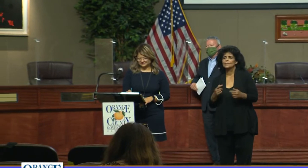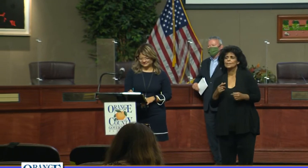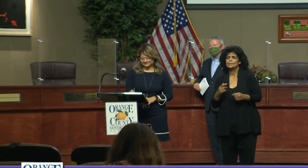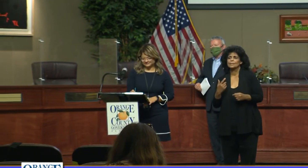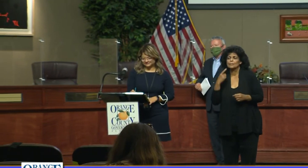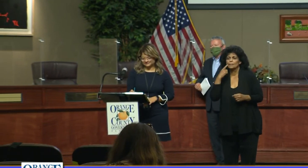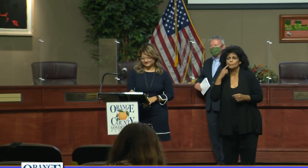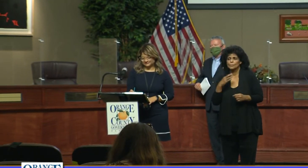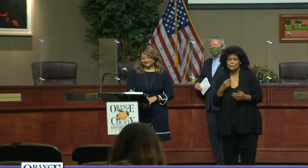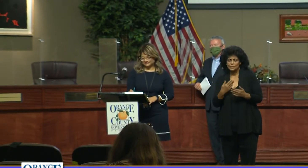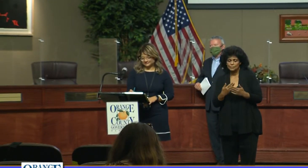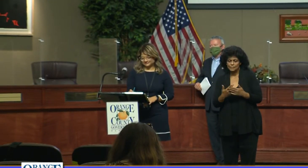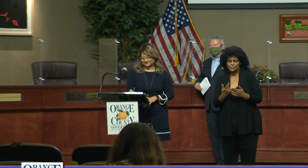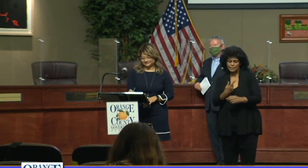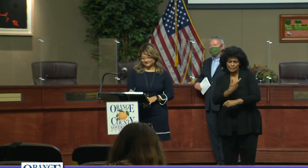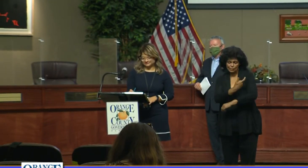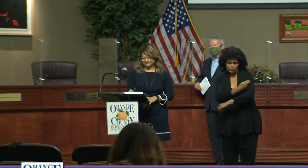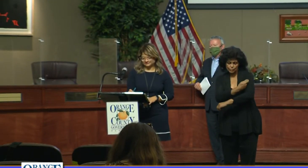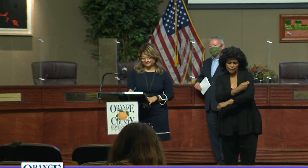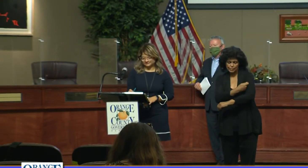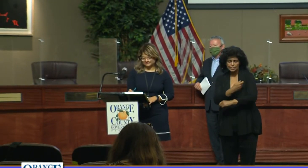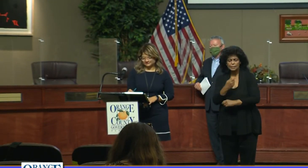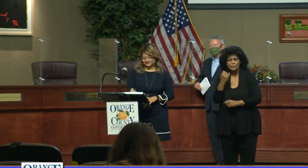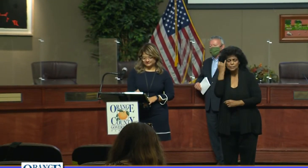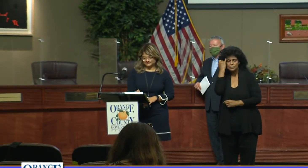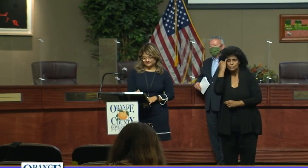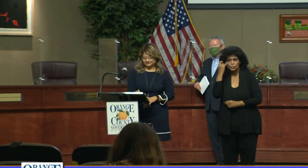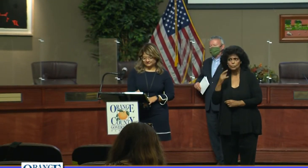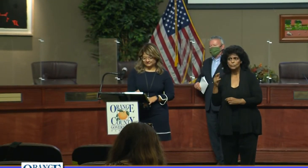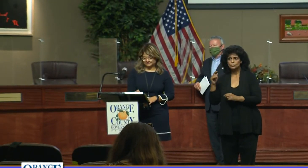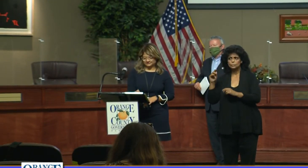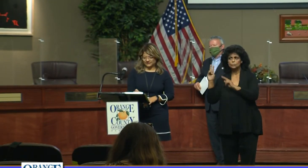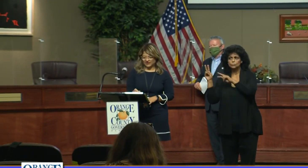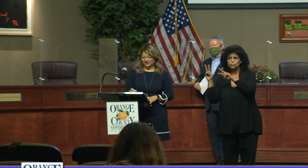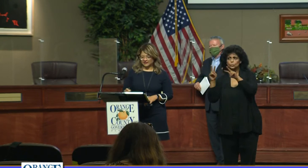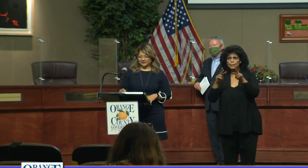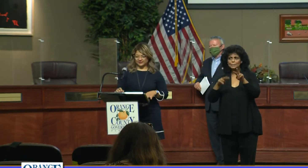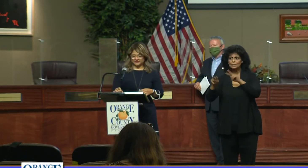¿Quiere esto decir que un turista que viene a visitar el condado Orange se puede vacunar?